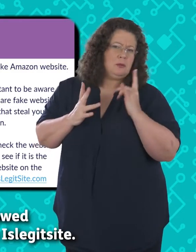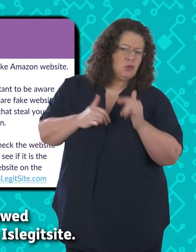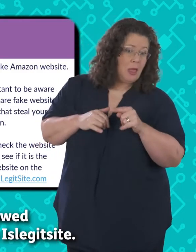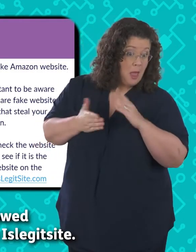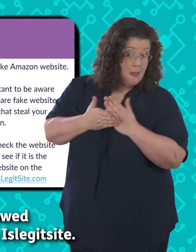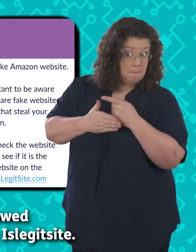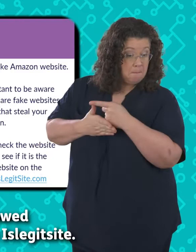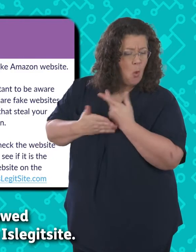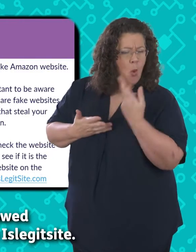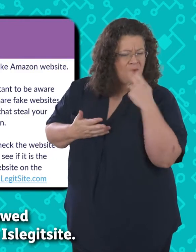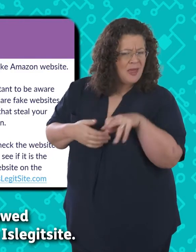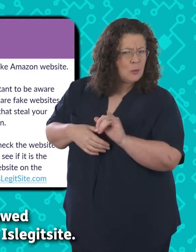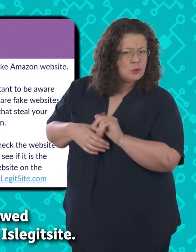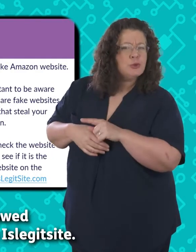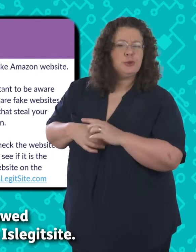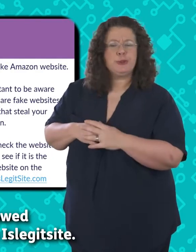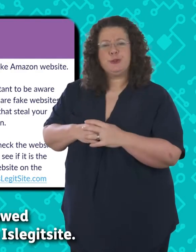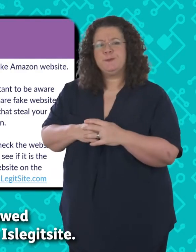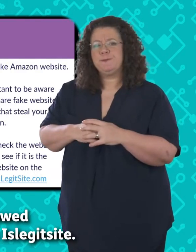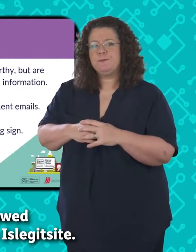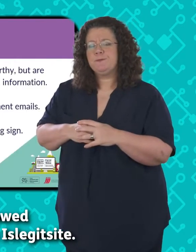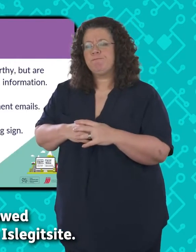earlier, like IsLegitSite.